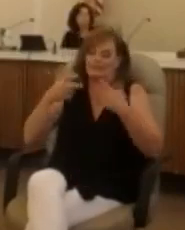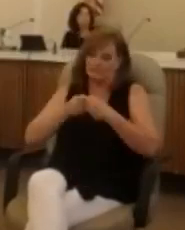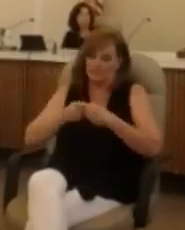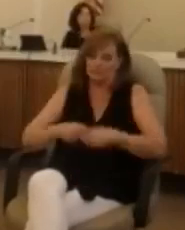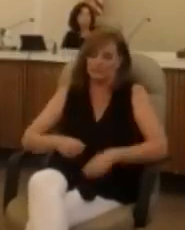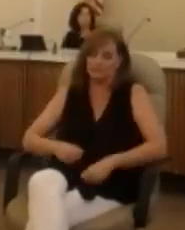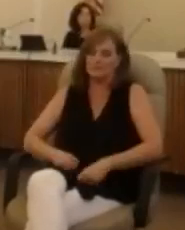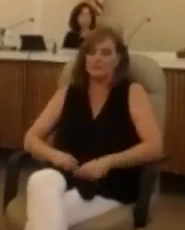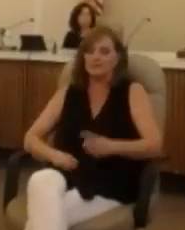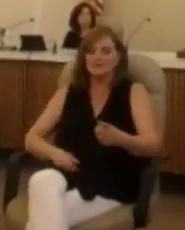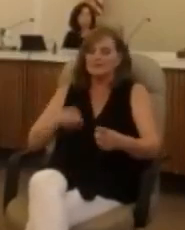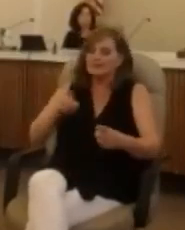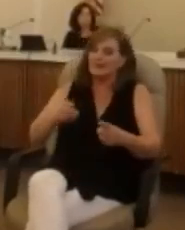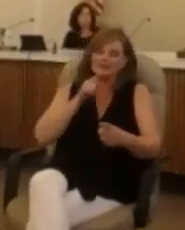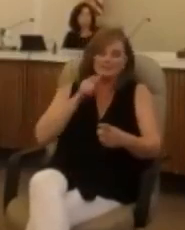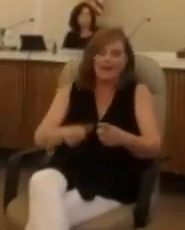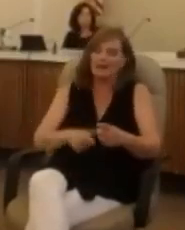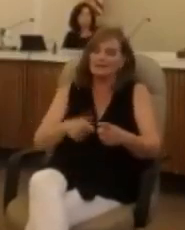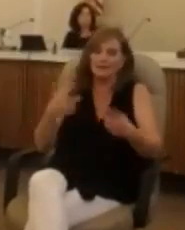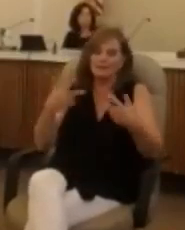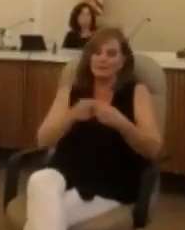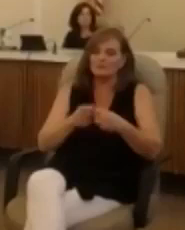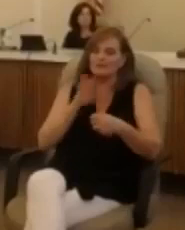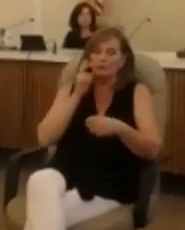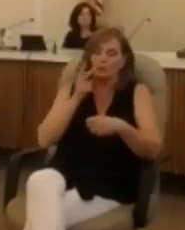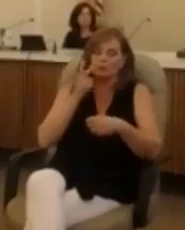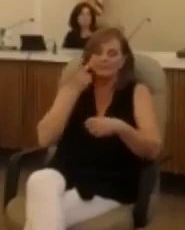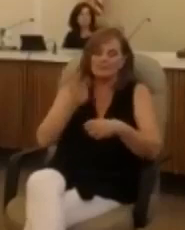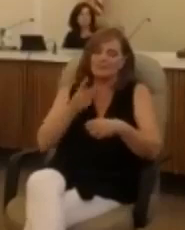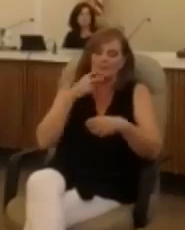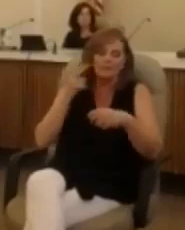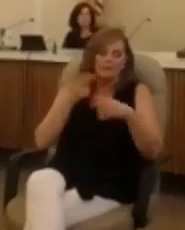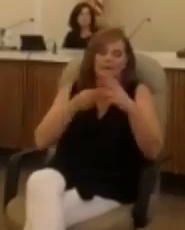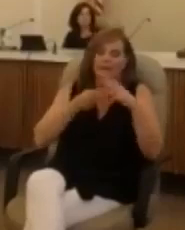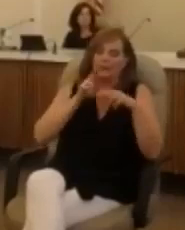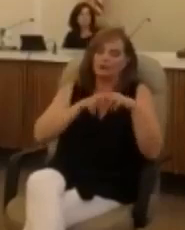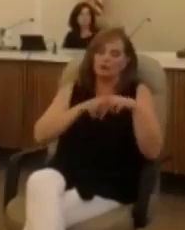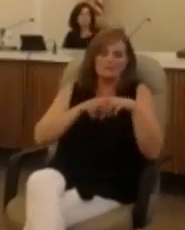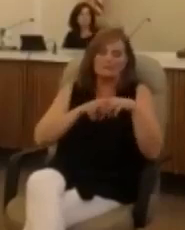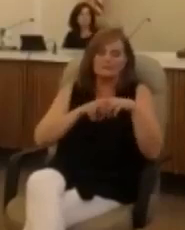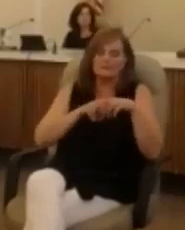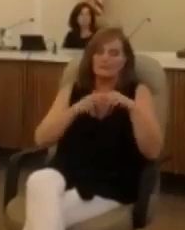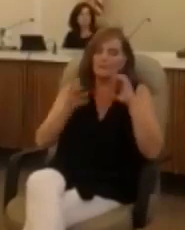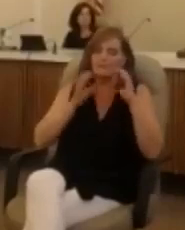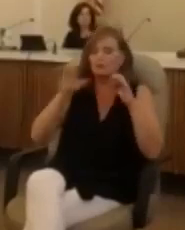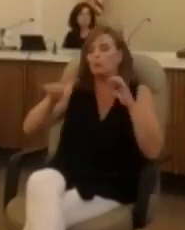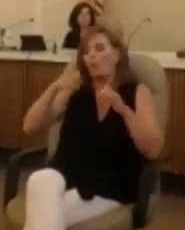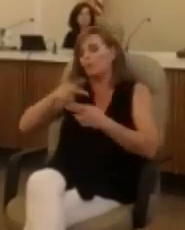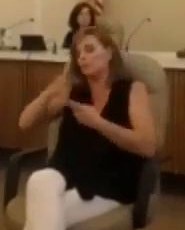That is not one of them. They don't see accidents at a higher rate there than they do elsewhere in the county.